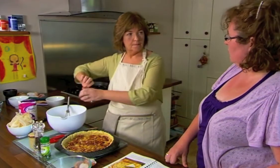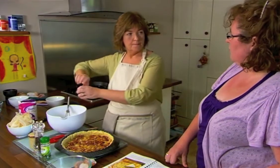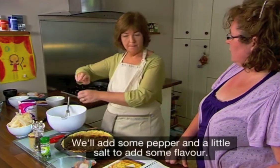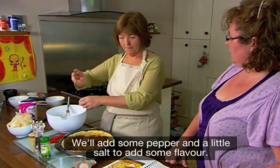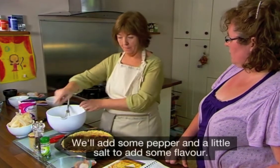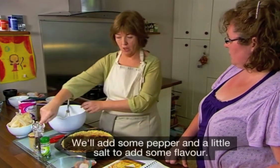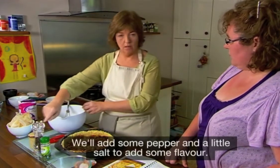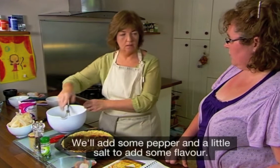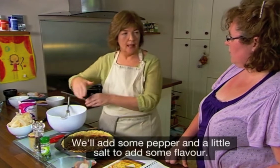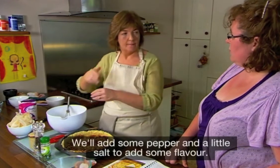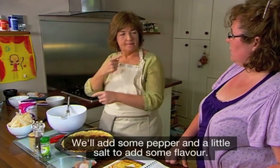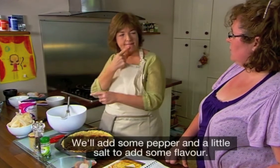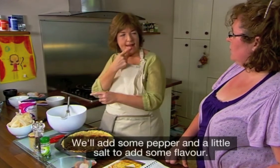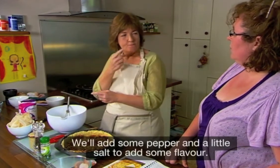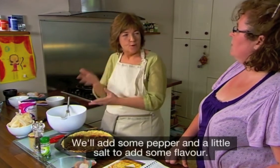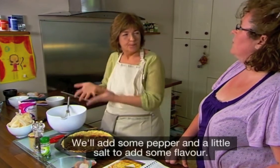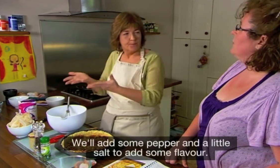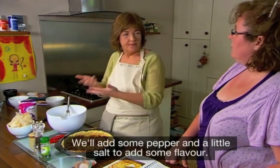We'll add some pepper and a little salt to add some flavour.